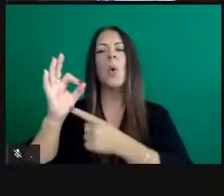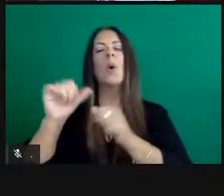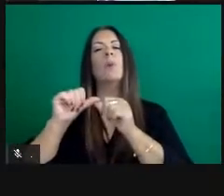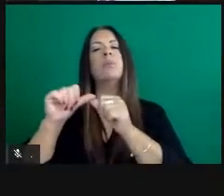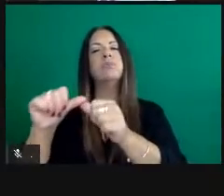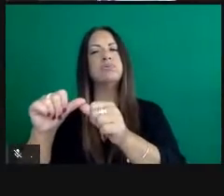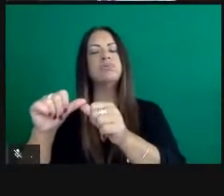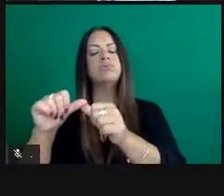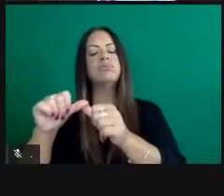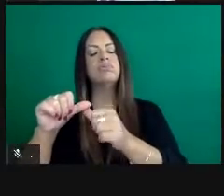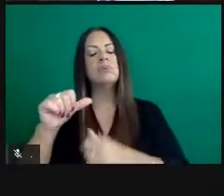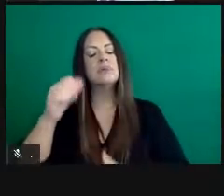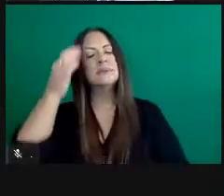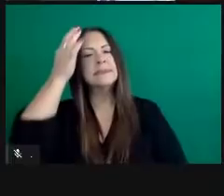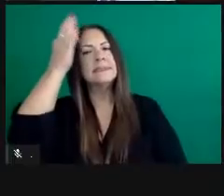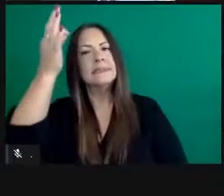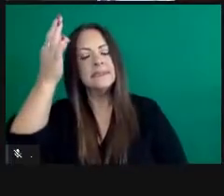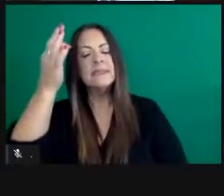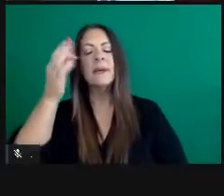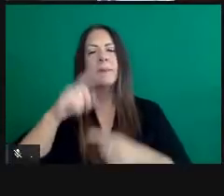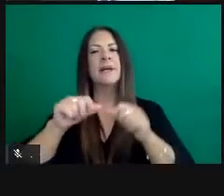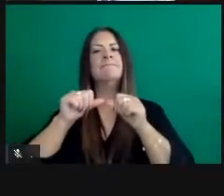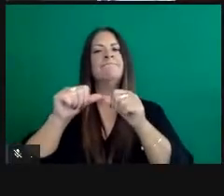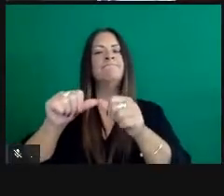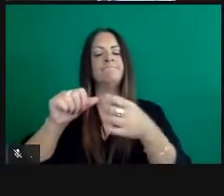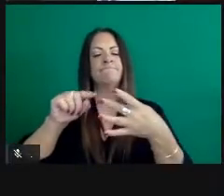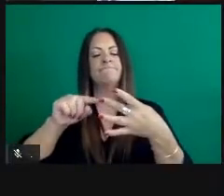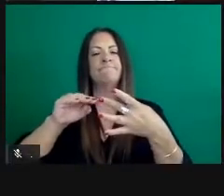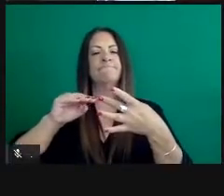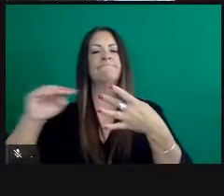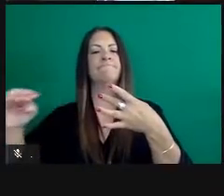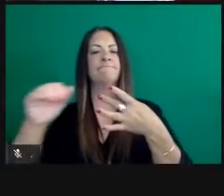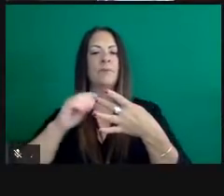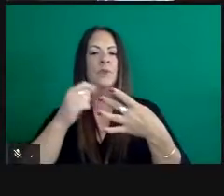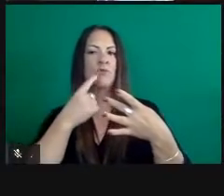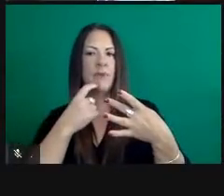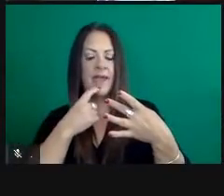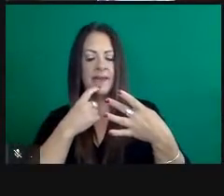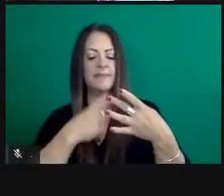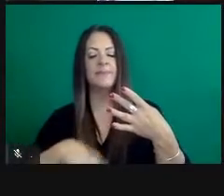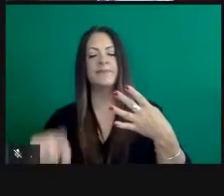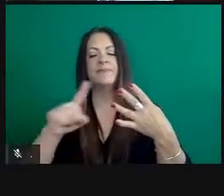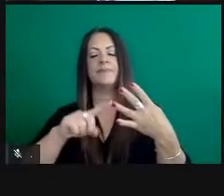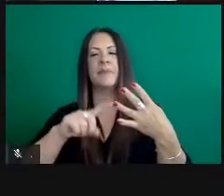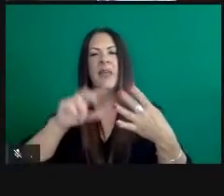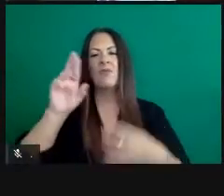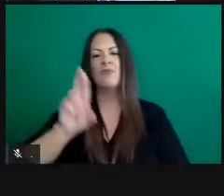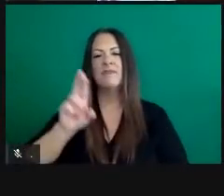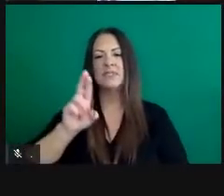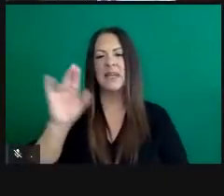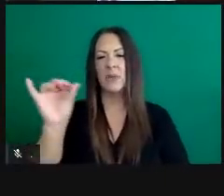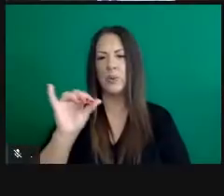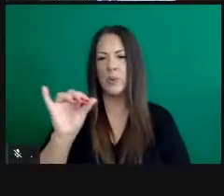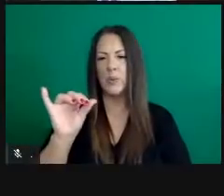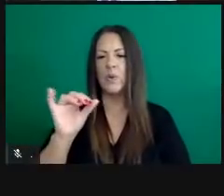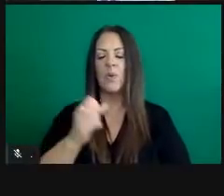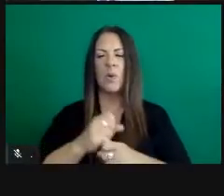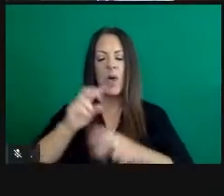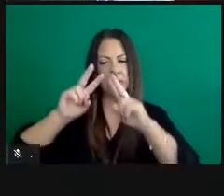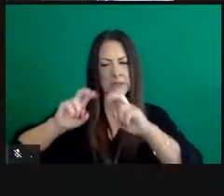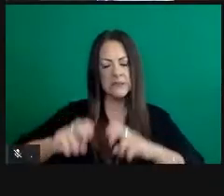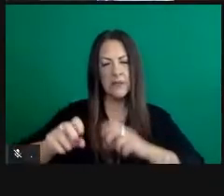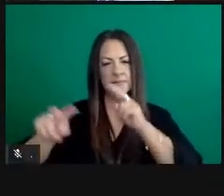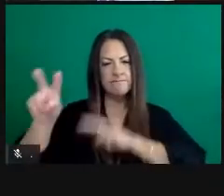there, and we're working with Riverside, looking at their data with that county, making sure that we understand it well and that we have